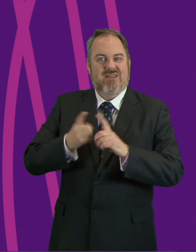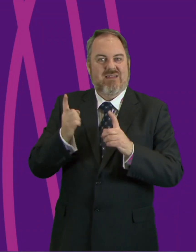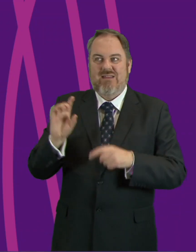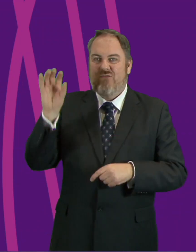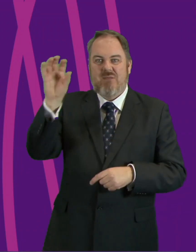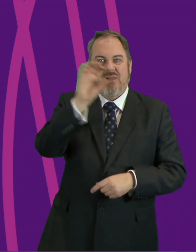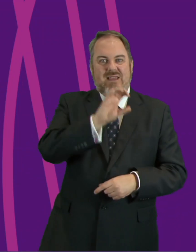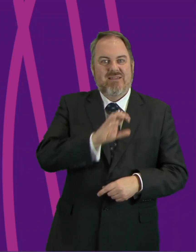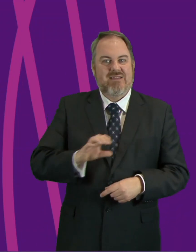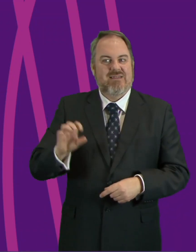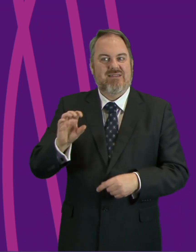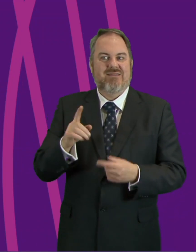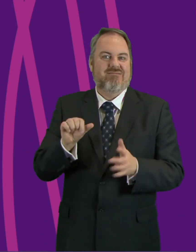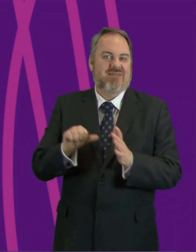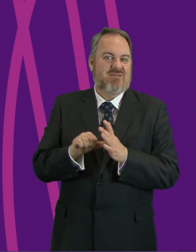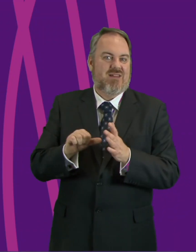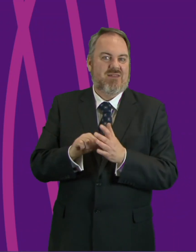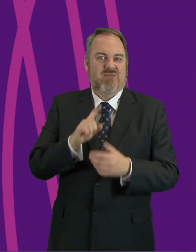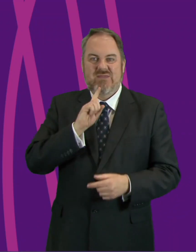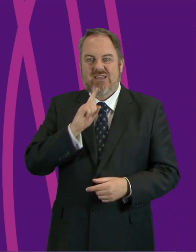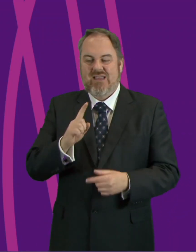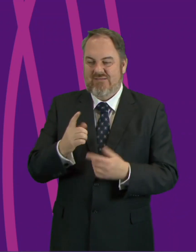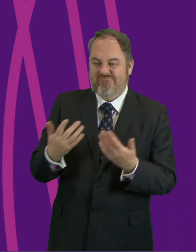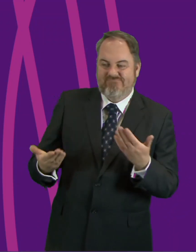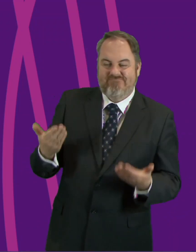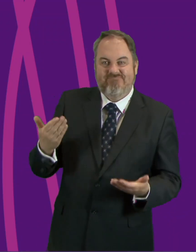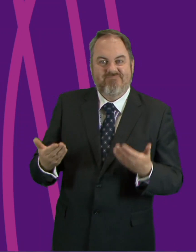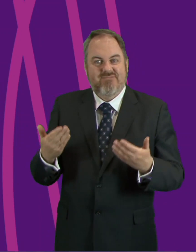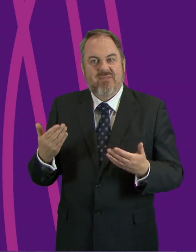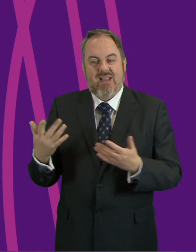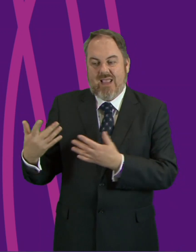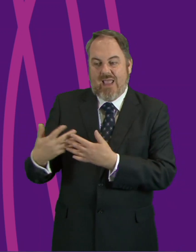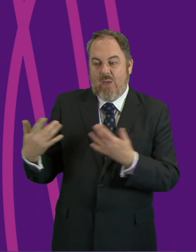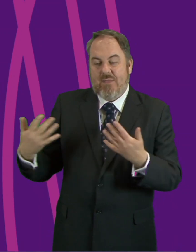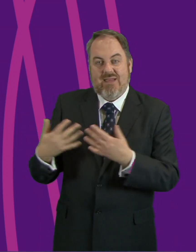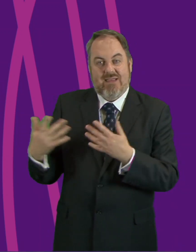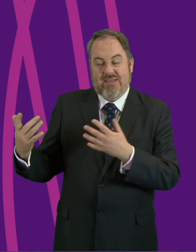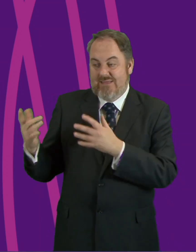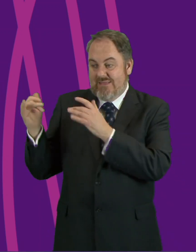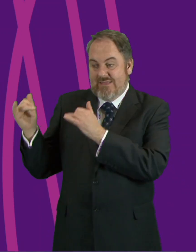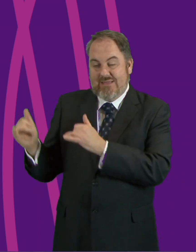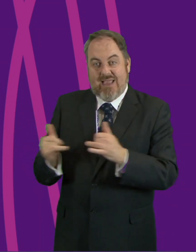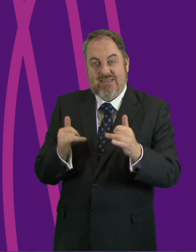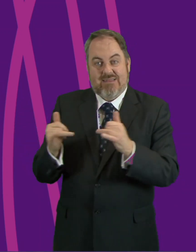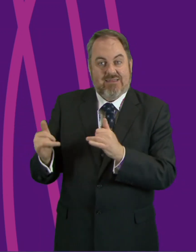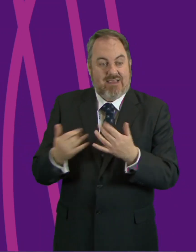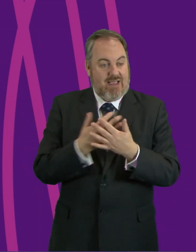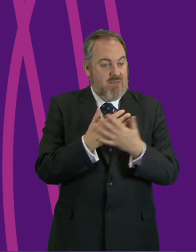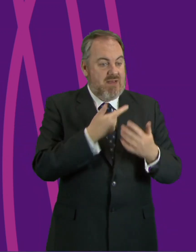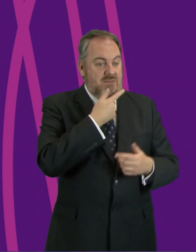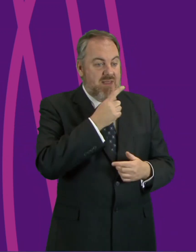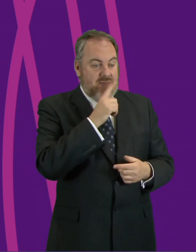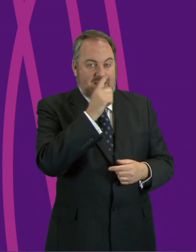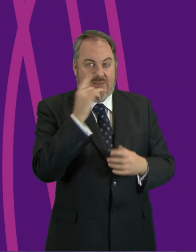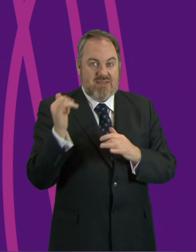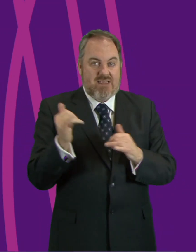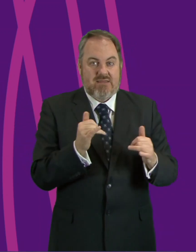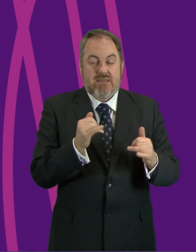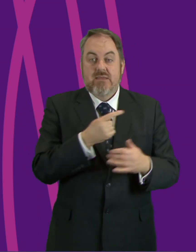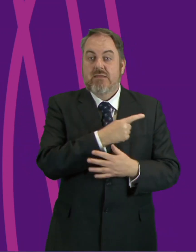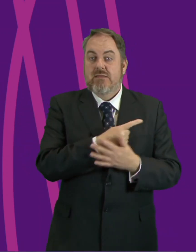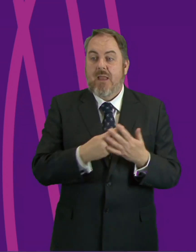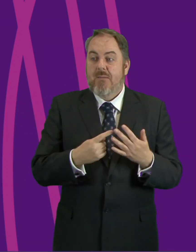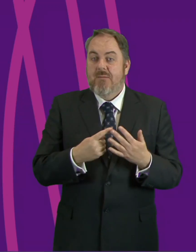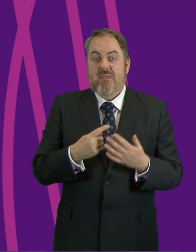never be a perfect match between the number of tests we do and the number of people tested, because for good clinical reasons, some people require to be tested more